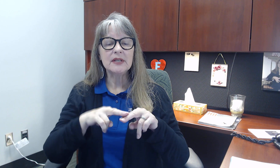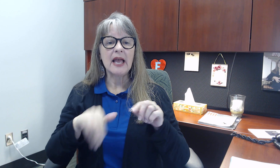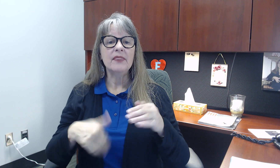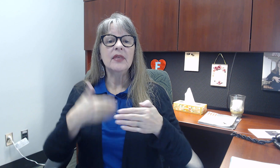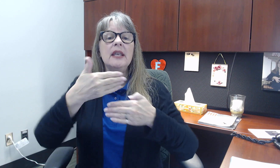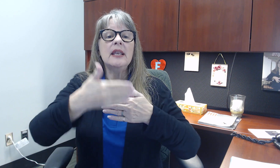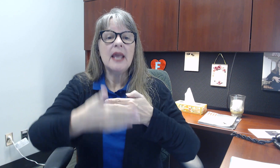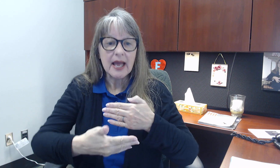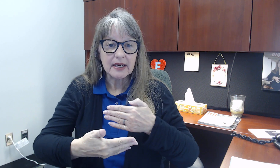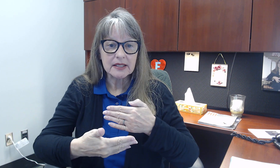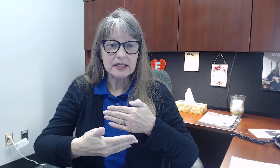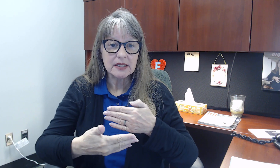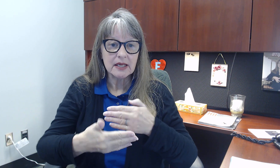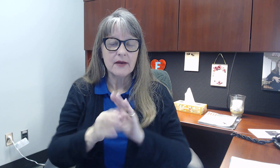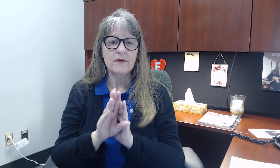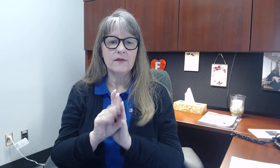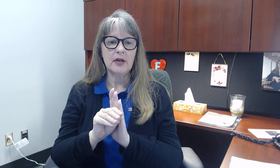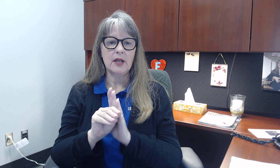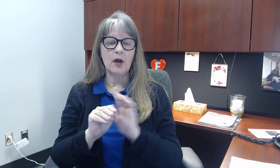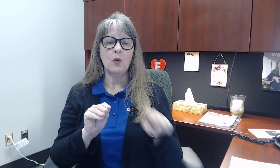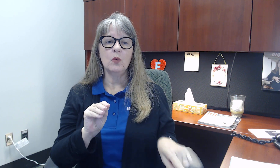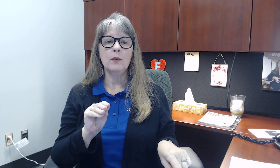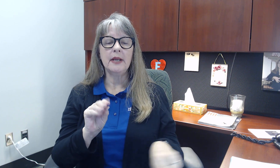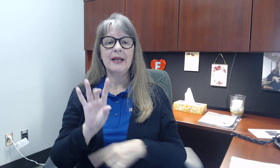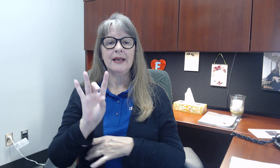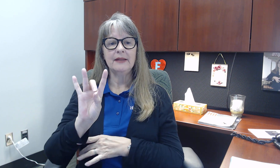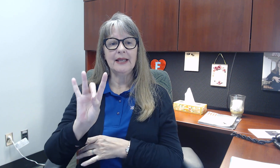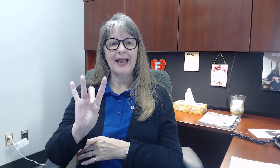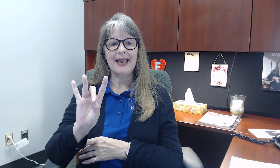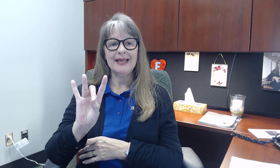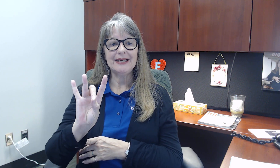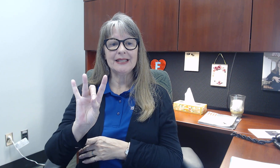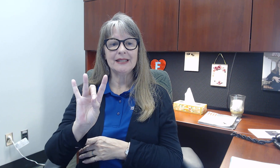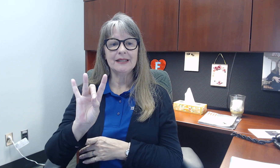and the next video will be the 8